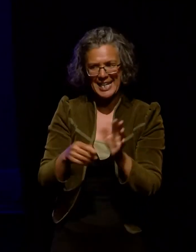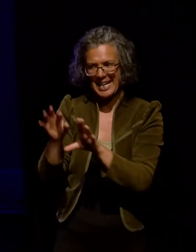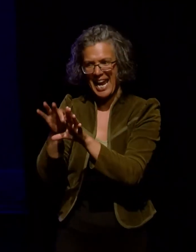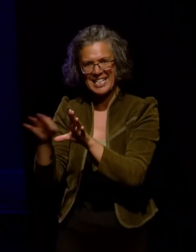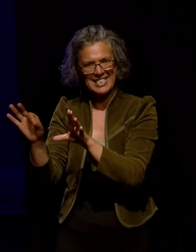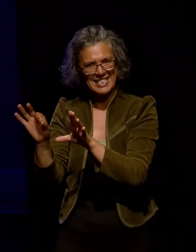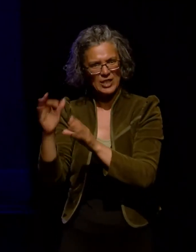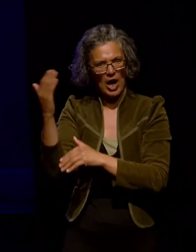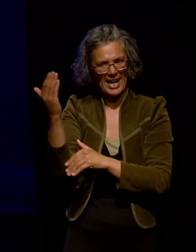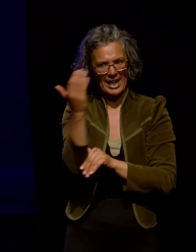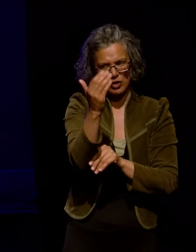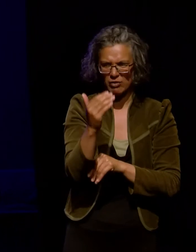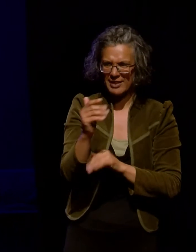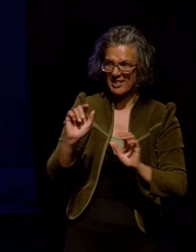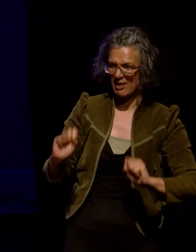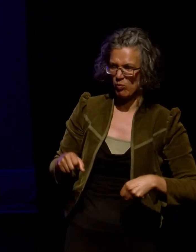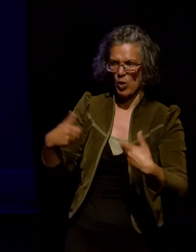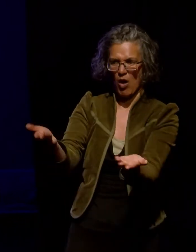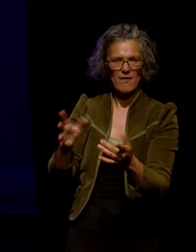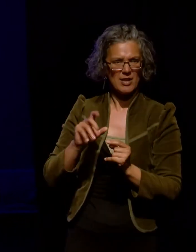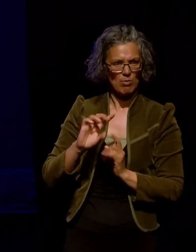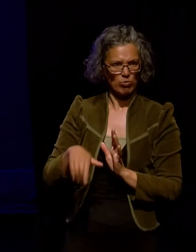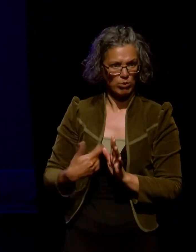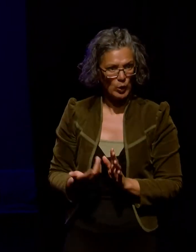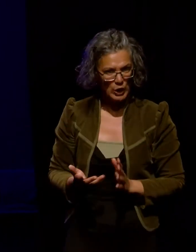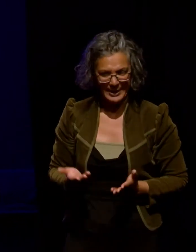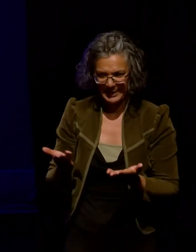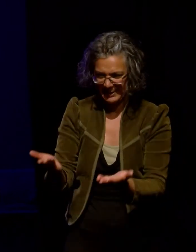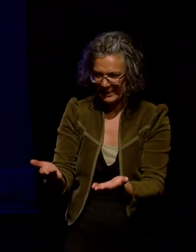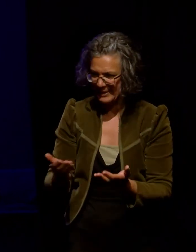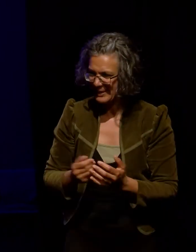the project of designing this. Just click that.